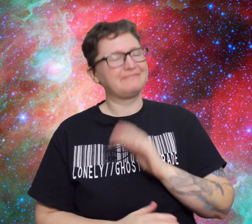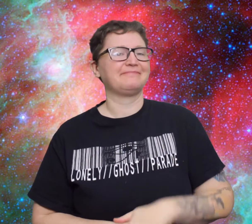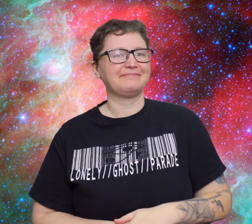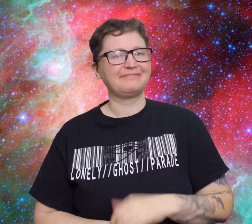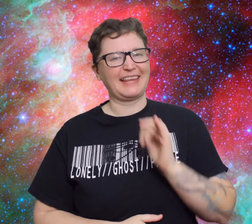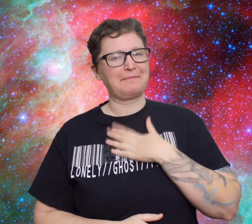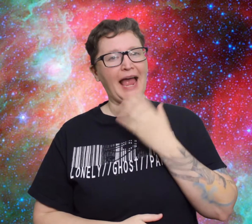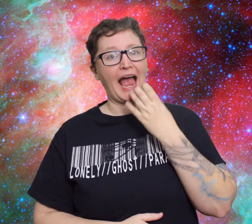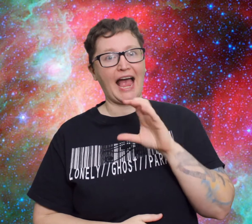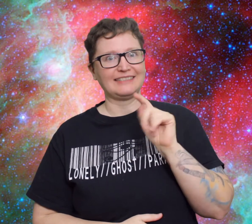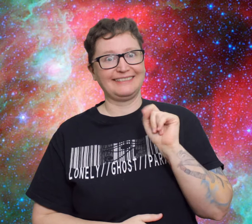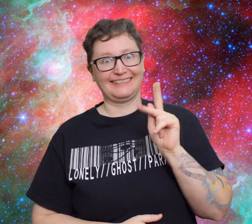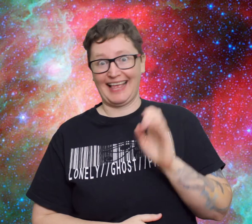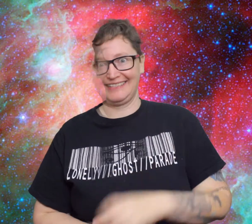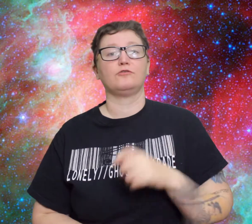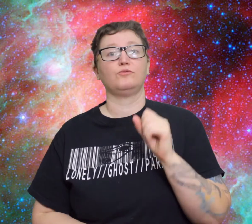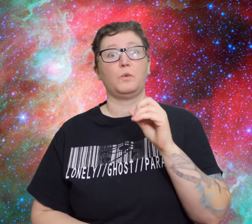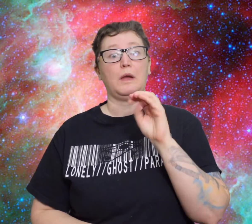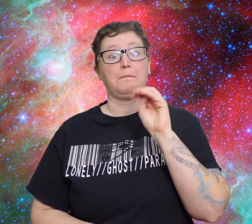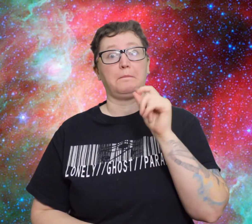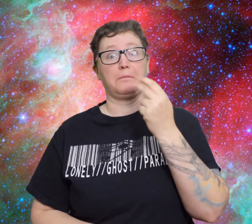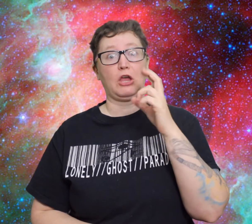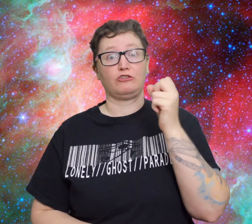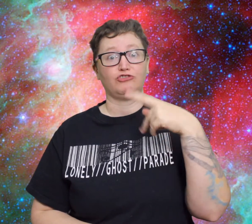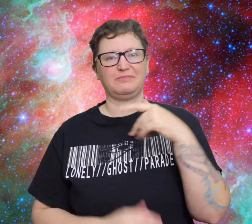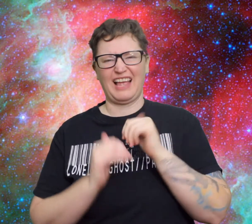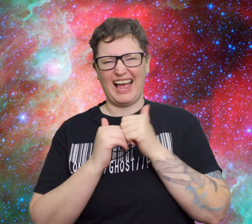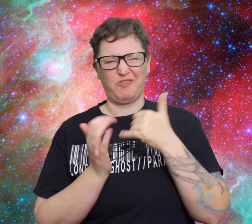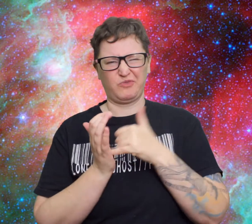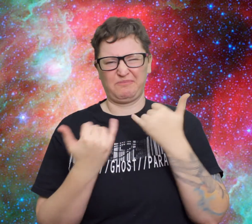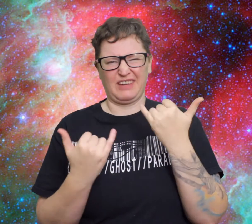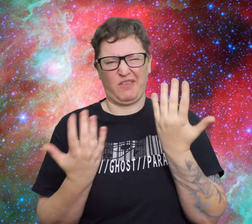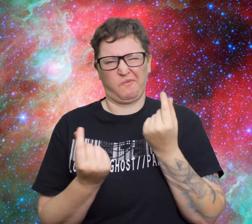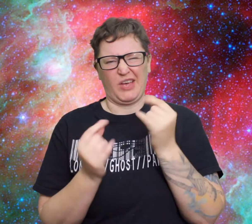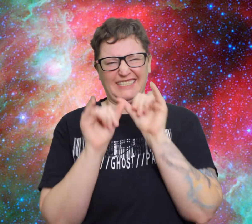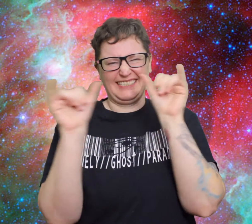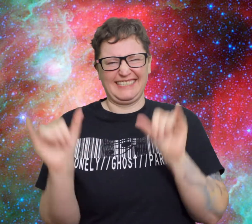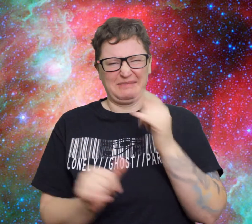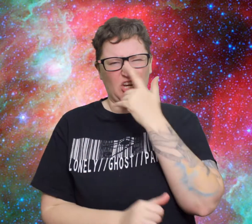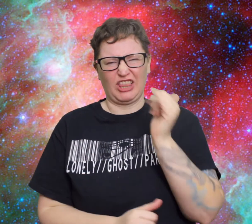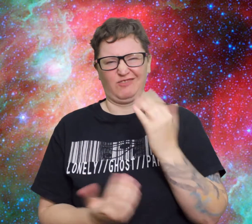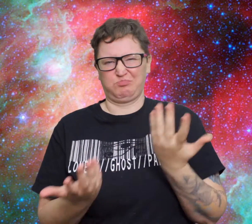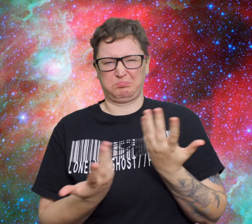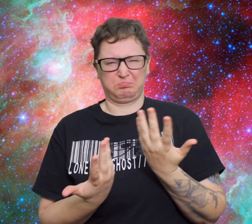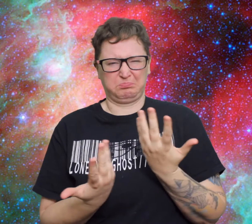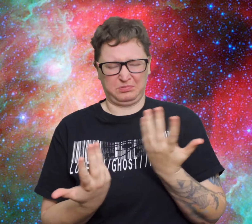in my opinion. That's kind of my hot take. So let me explain how you play